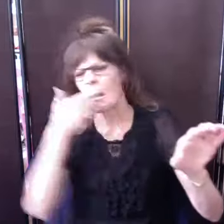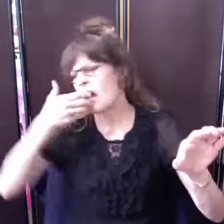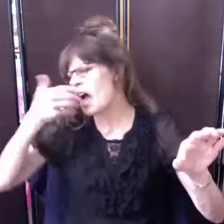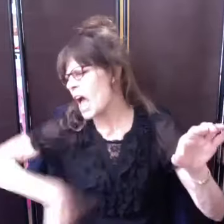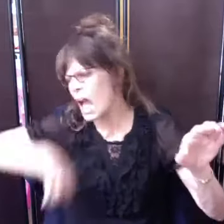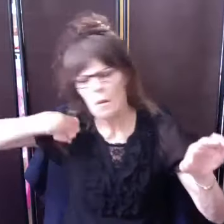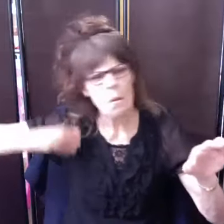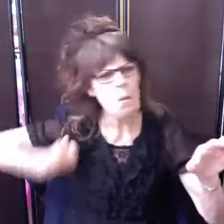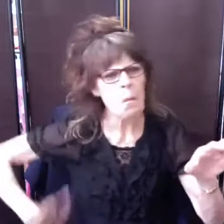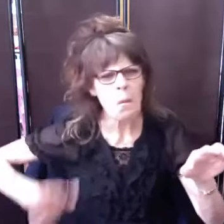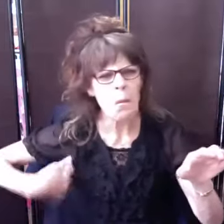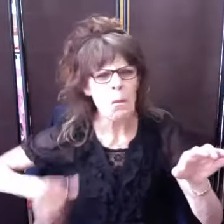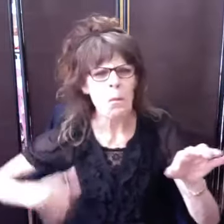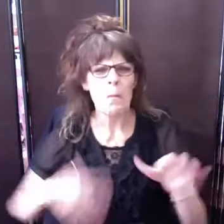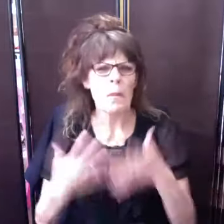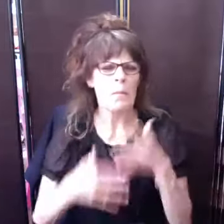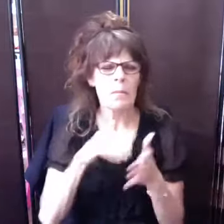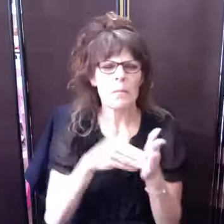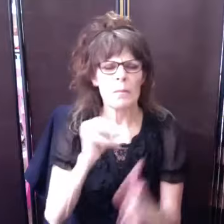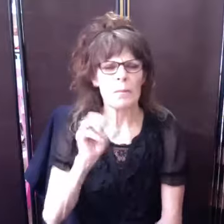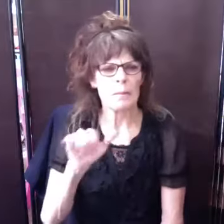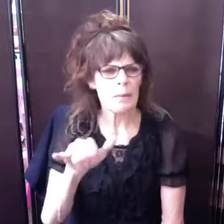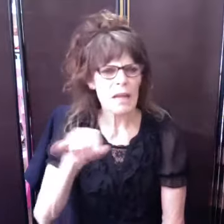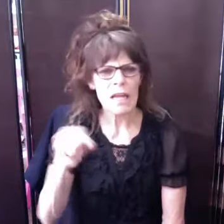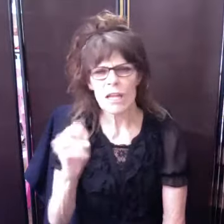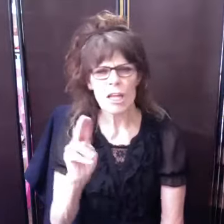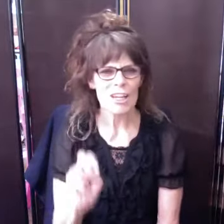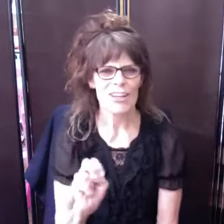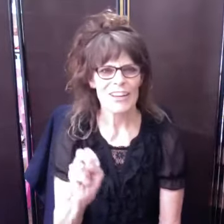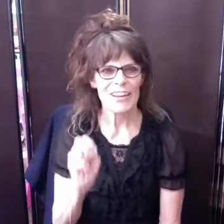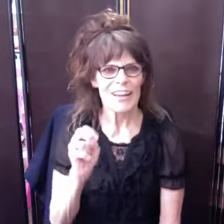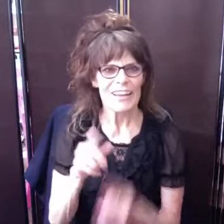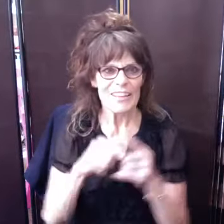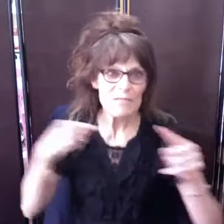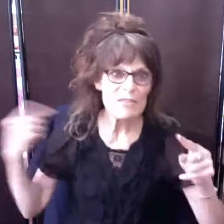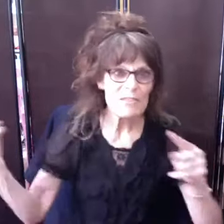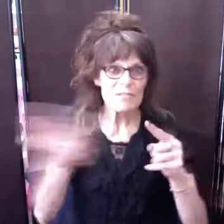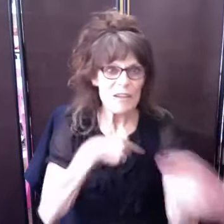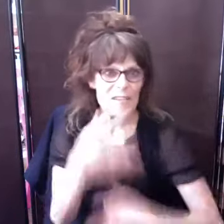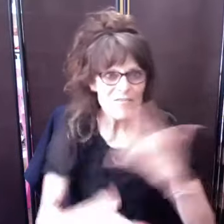middle of May or June, and they'd be circled around a fire. They were always burning something.